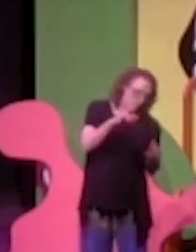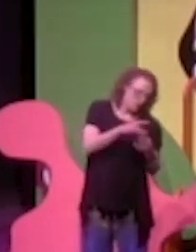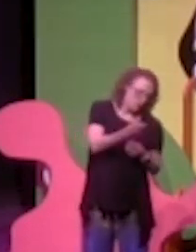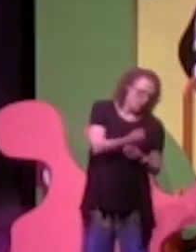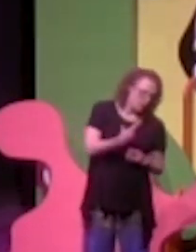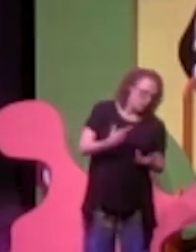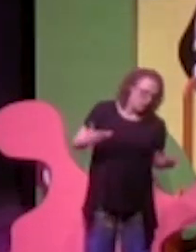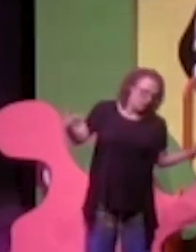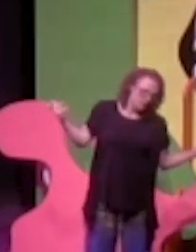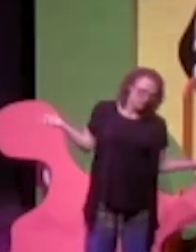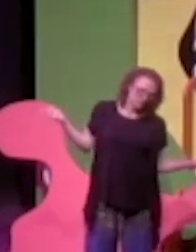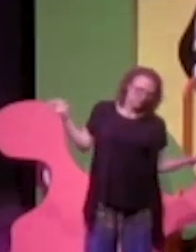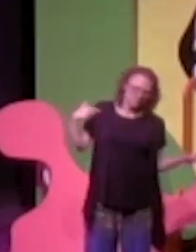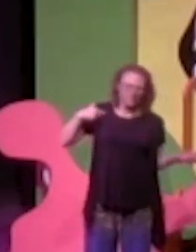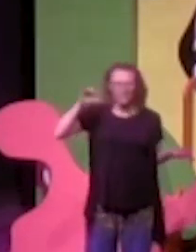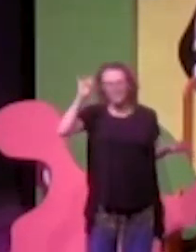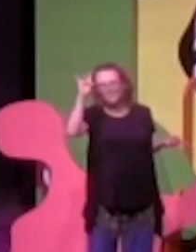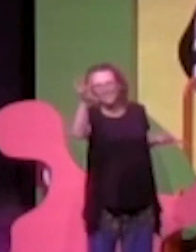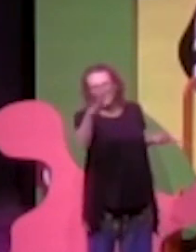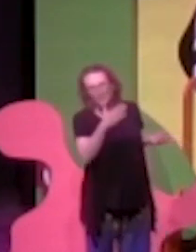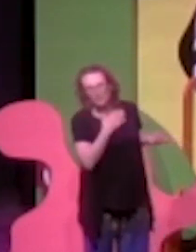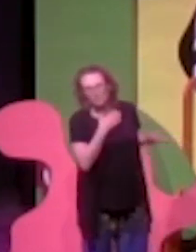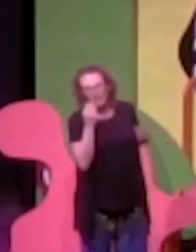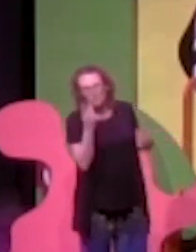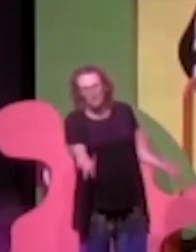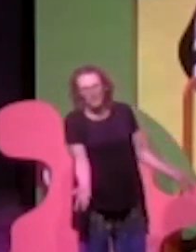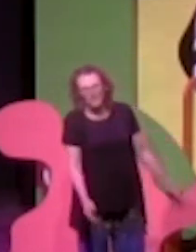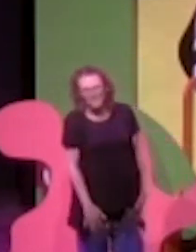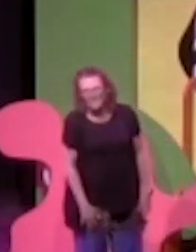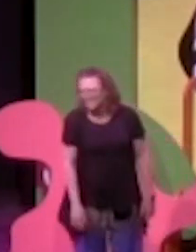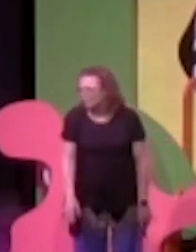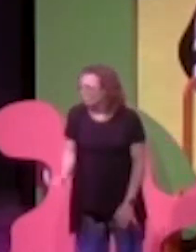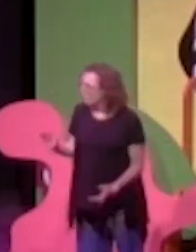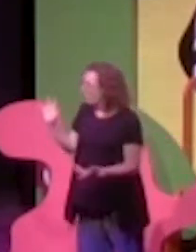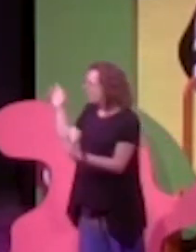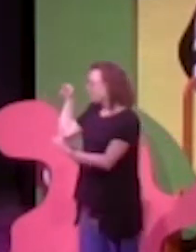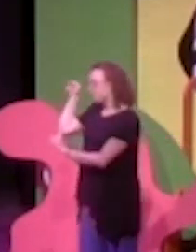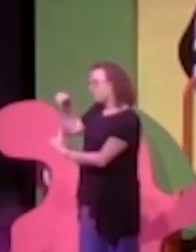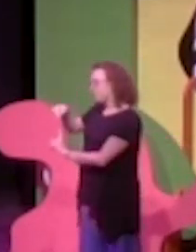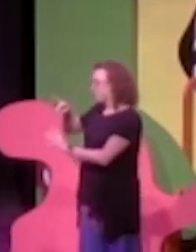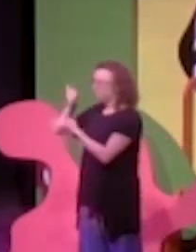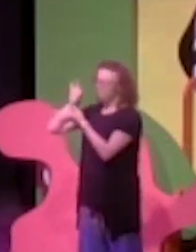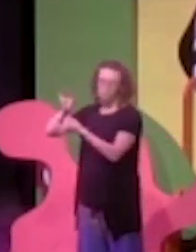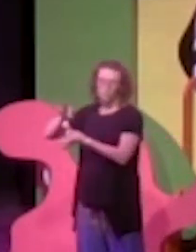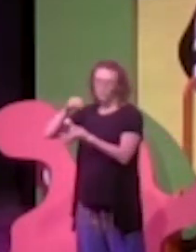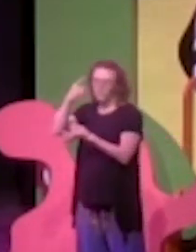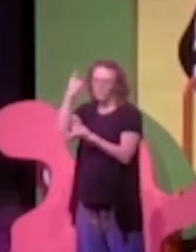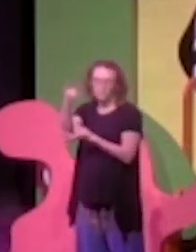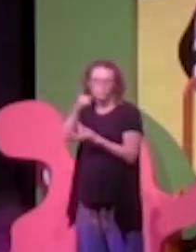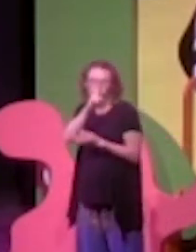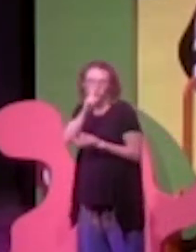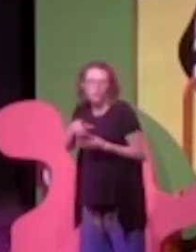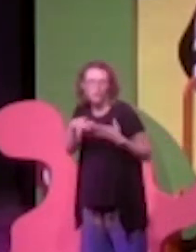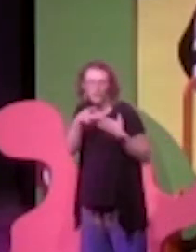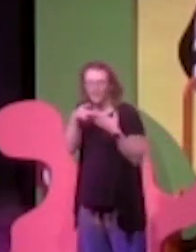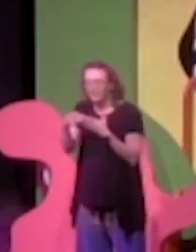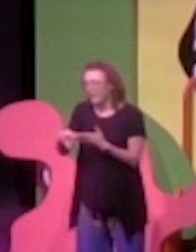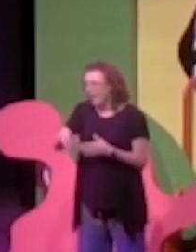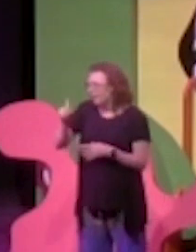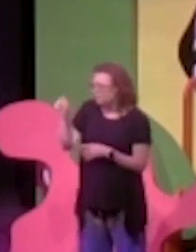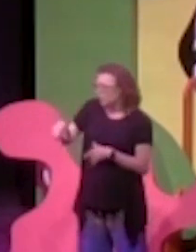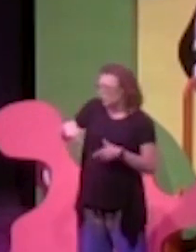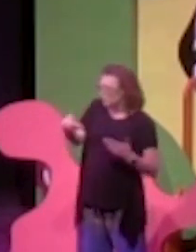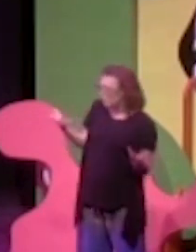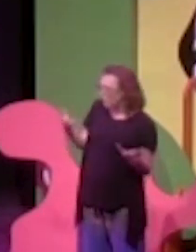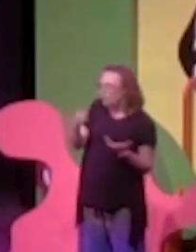well, that's one thing. It's basically one thing that people can do, an action that people can take in the moments